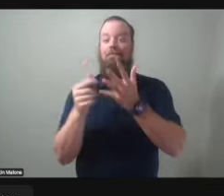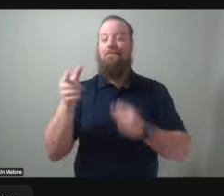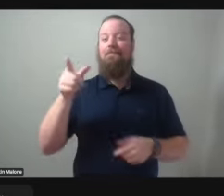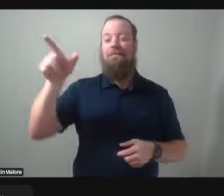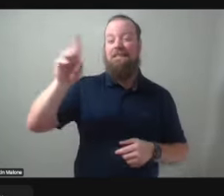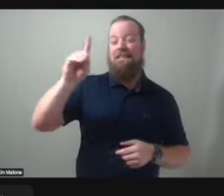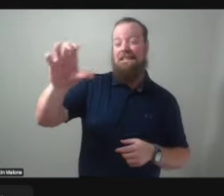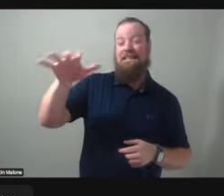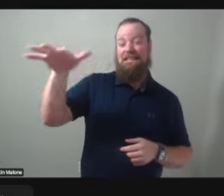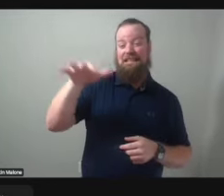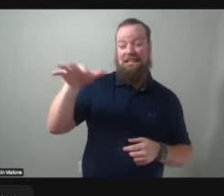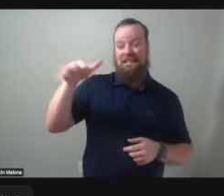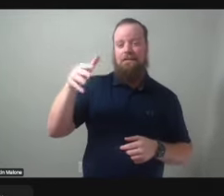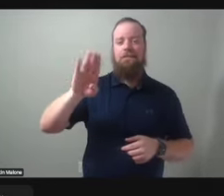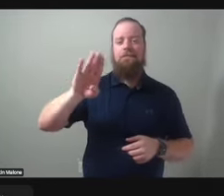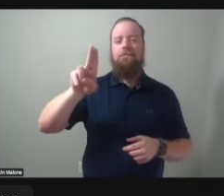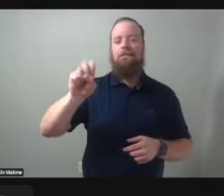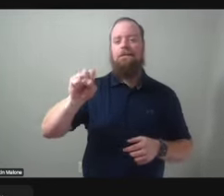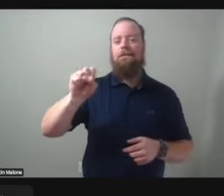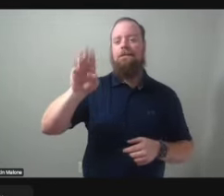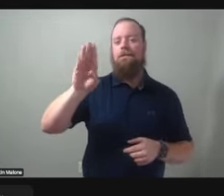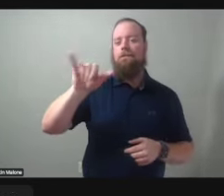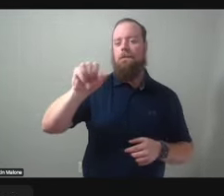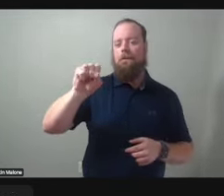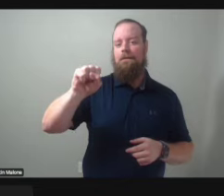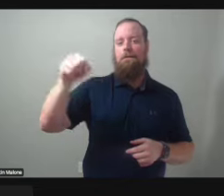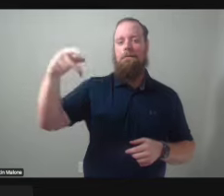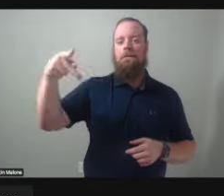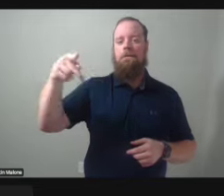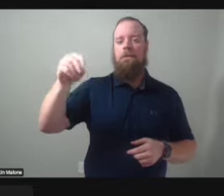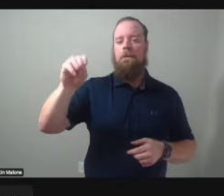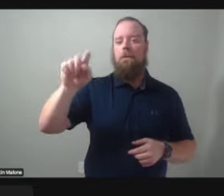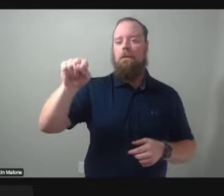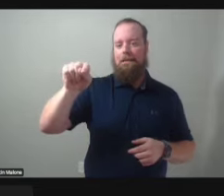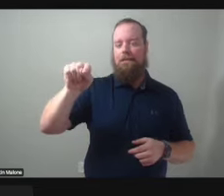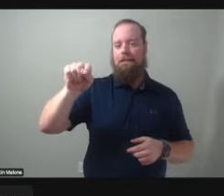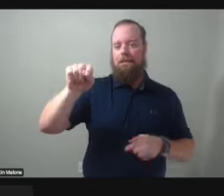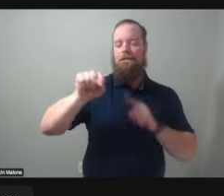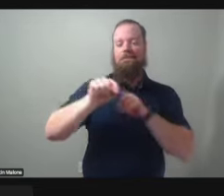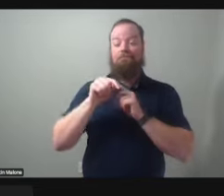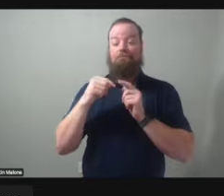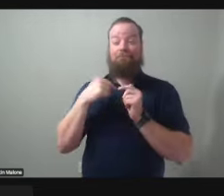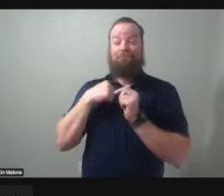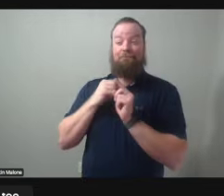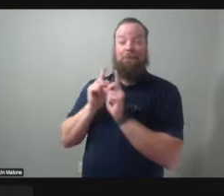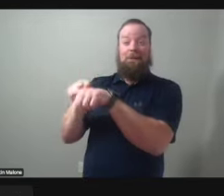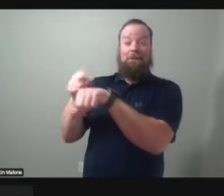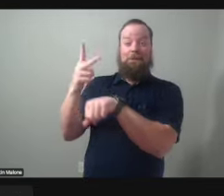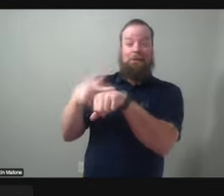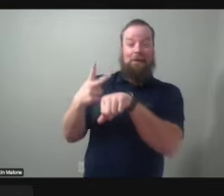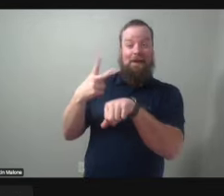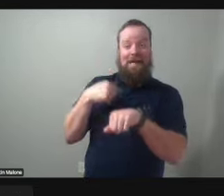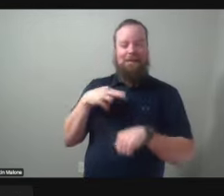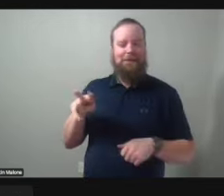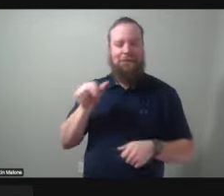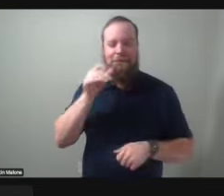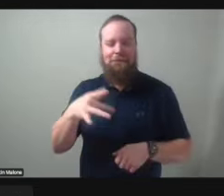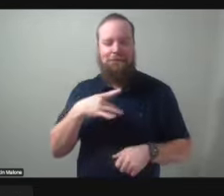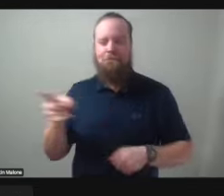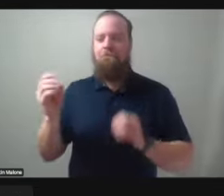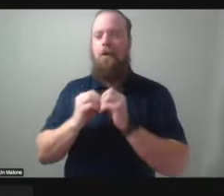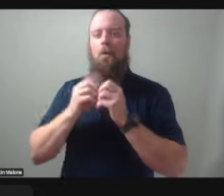different fun aspects of the language, kind of like a hearing poetry slam, but ASL slam. And they're